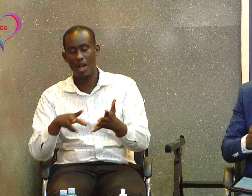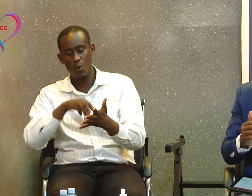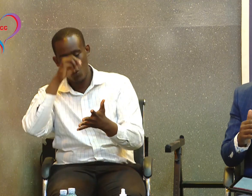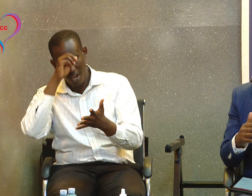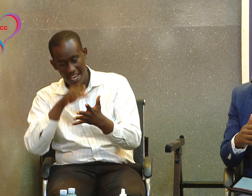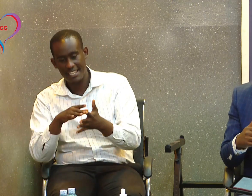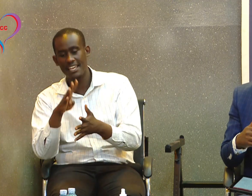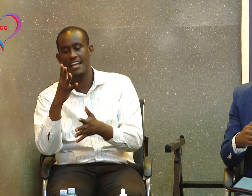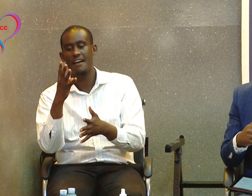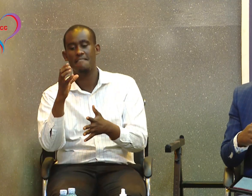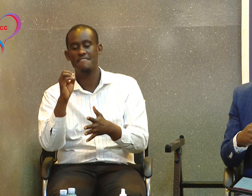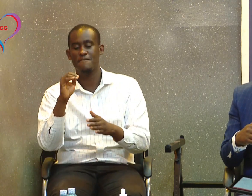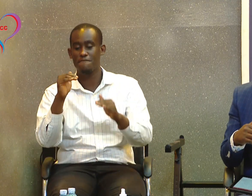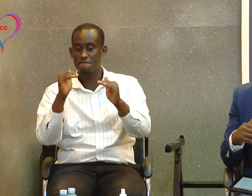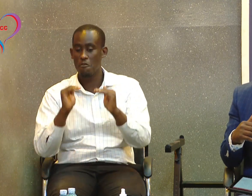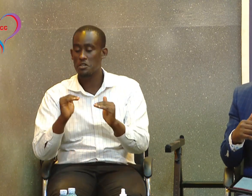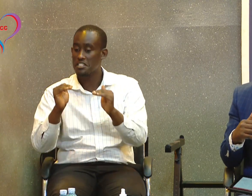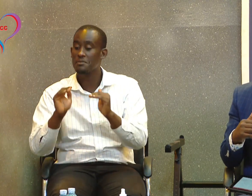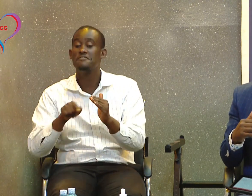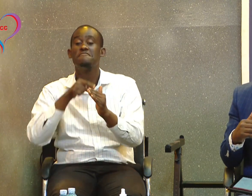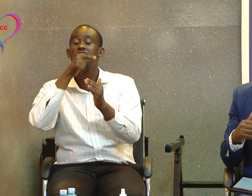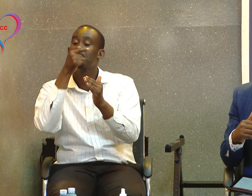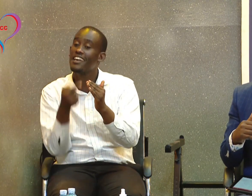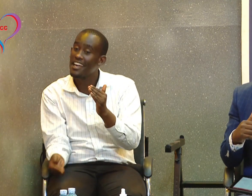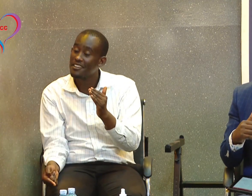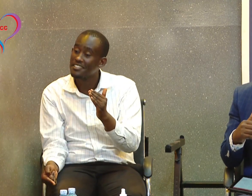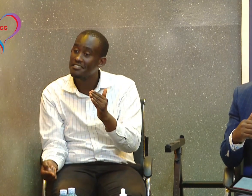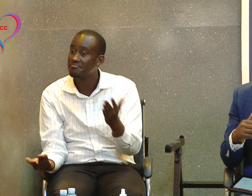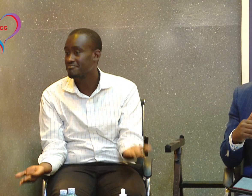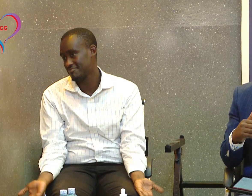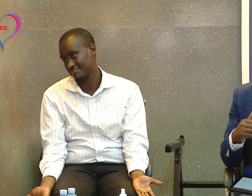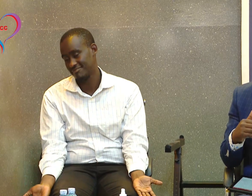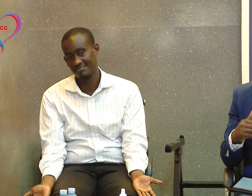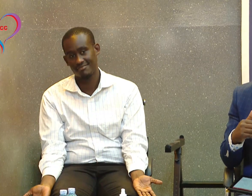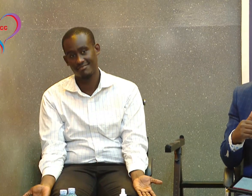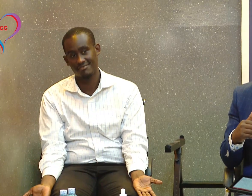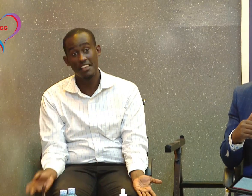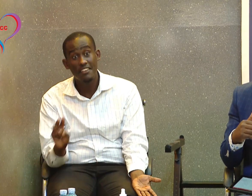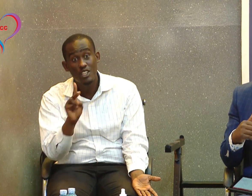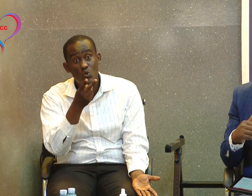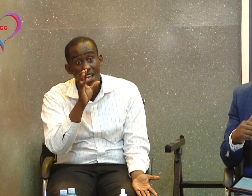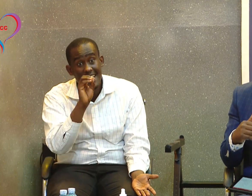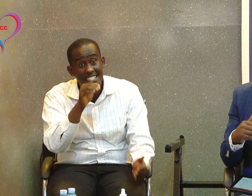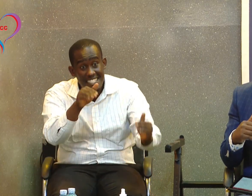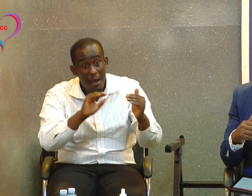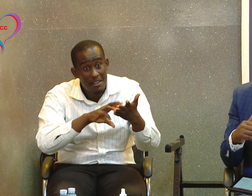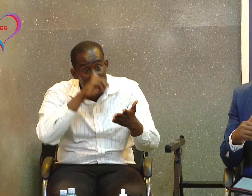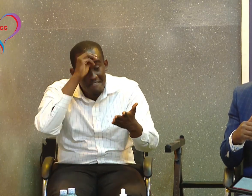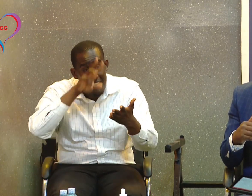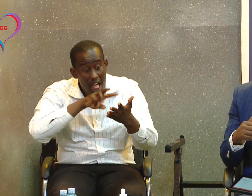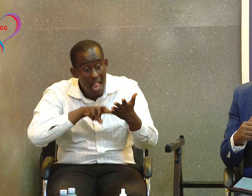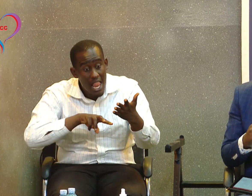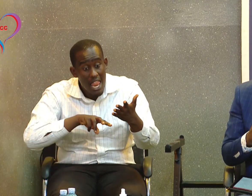abasinga tebafunako nawe bagwa kuba abasinga tebasobola kusoma chapter 5 naye kakati ne sura 2 obe 10 zikulemya buli